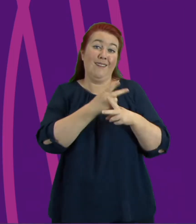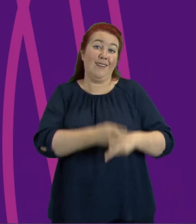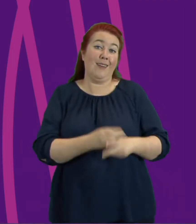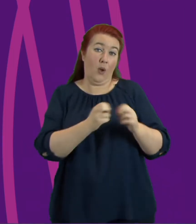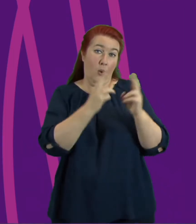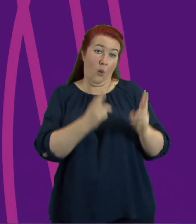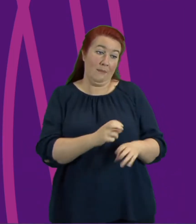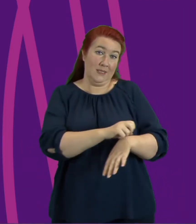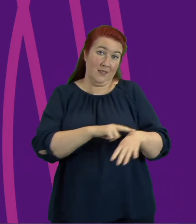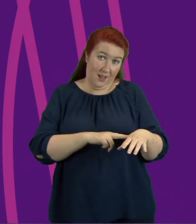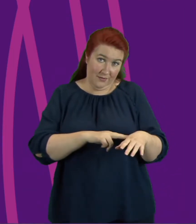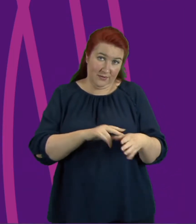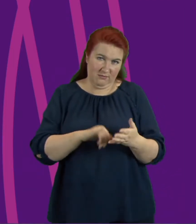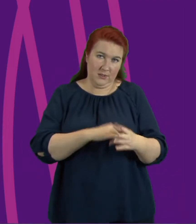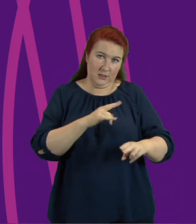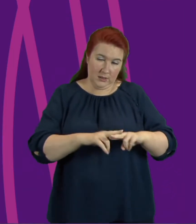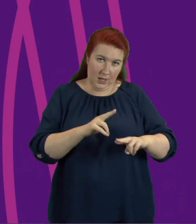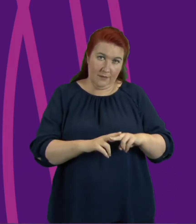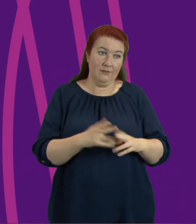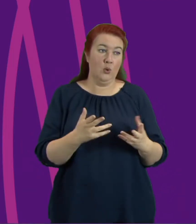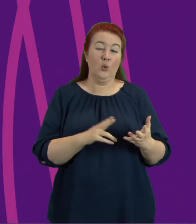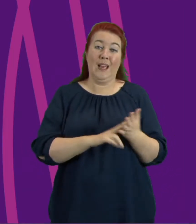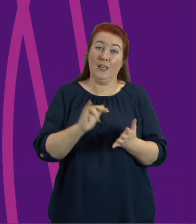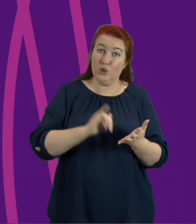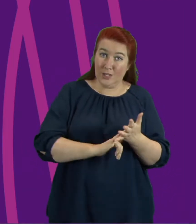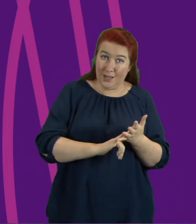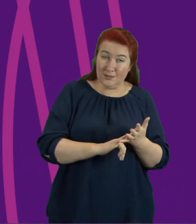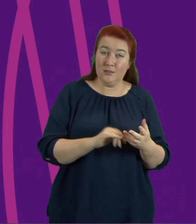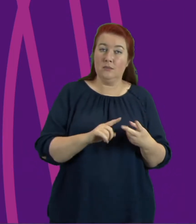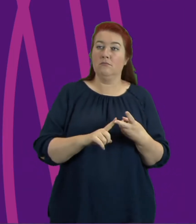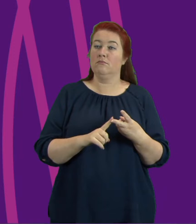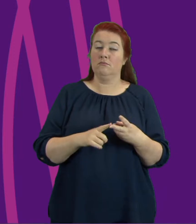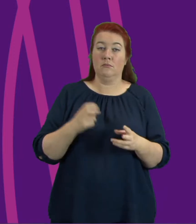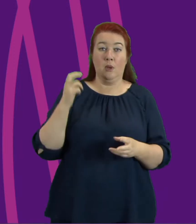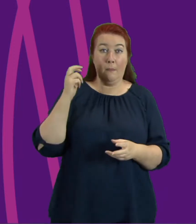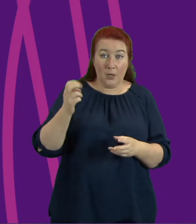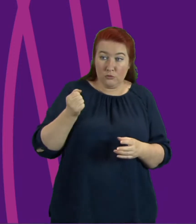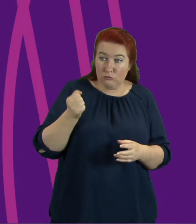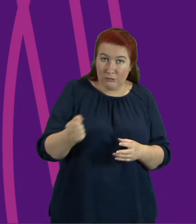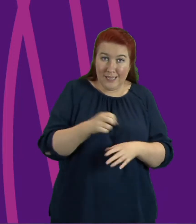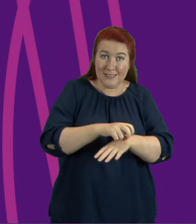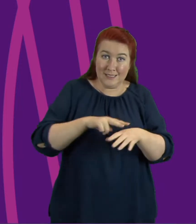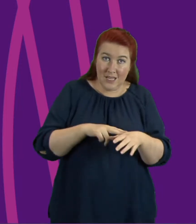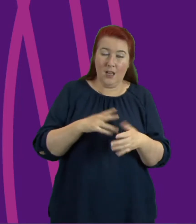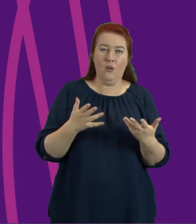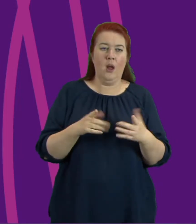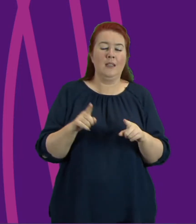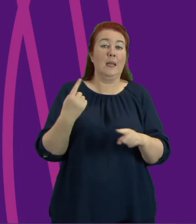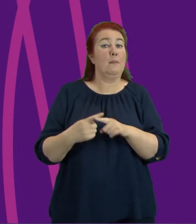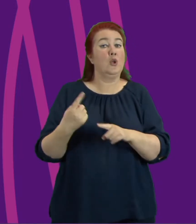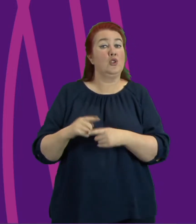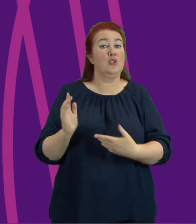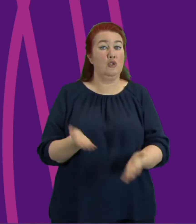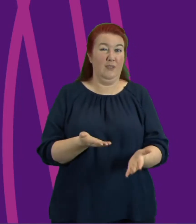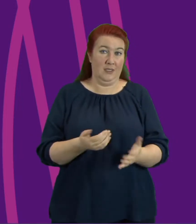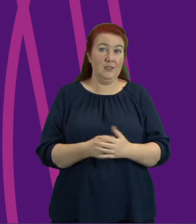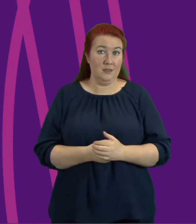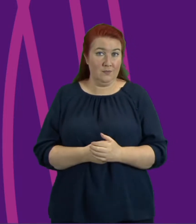workers, frontline NHS staff, public transport employees and emergency services